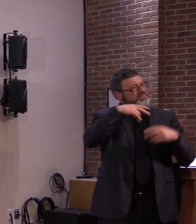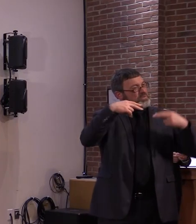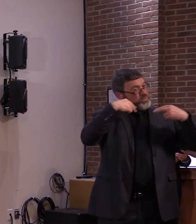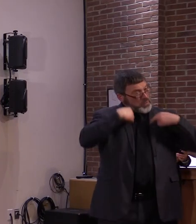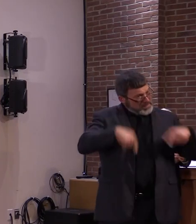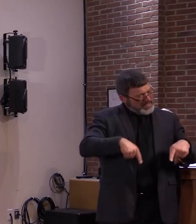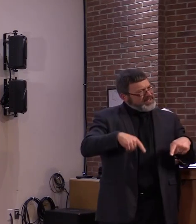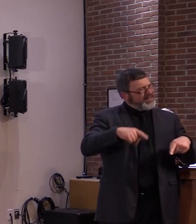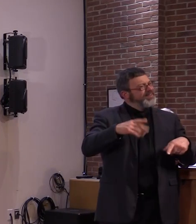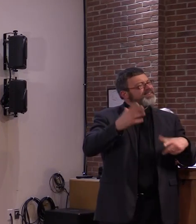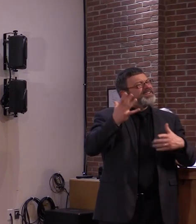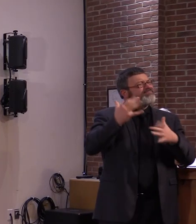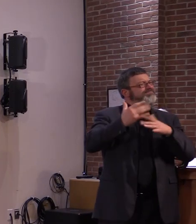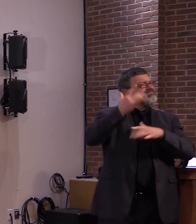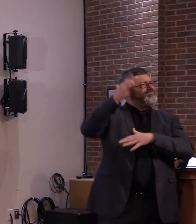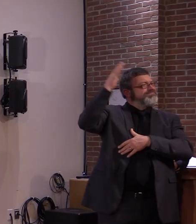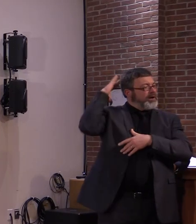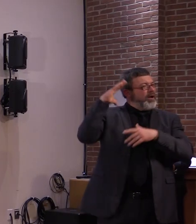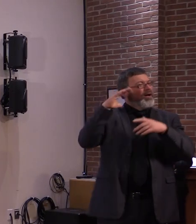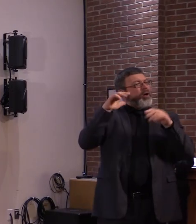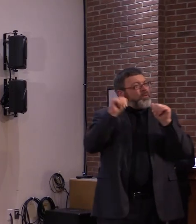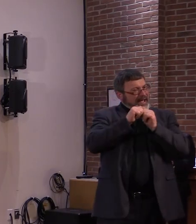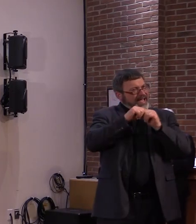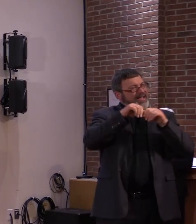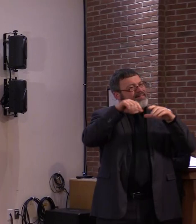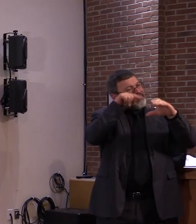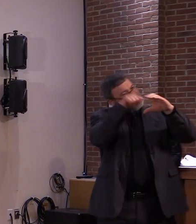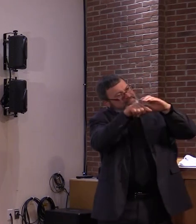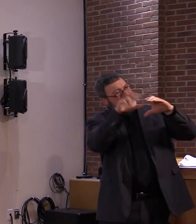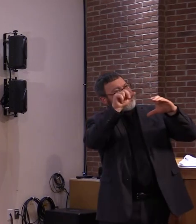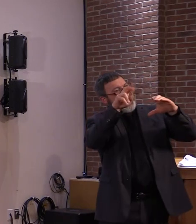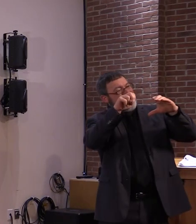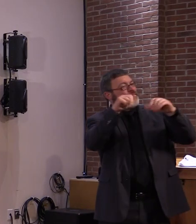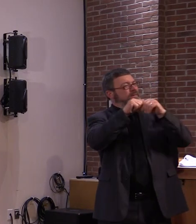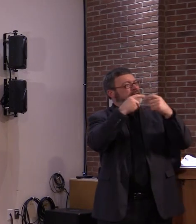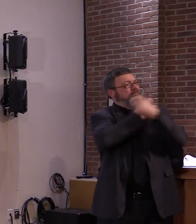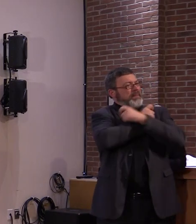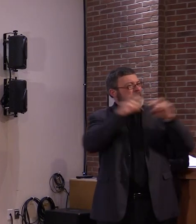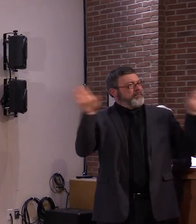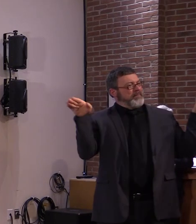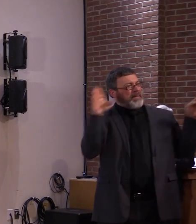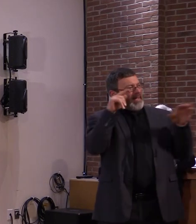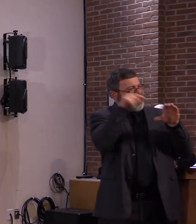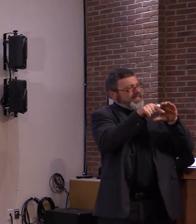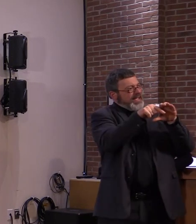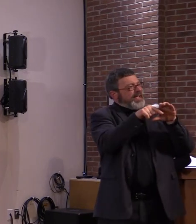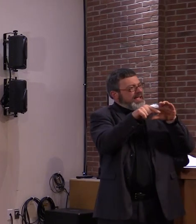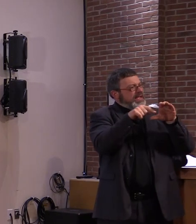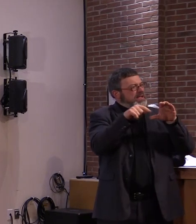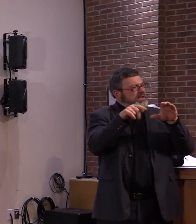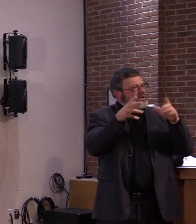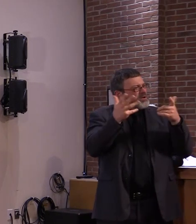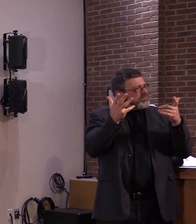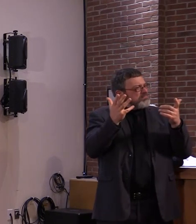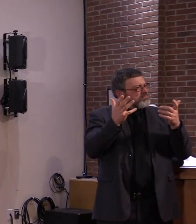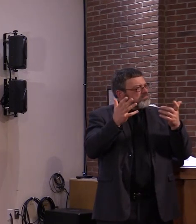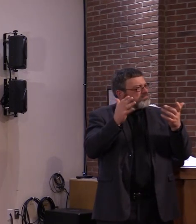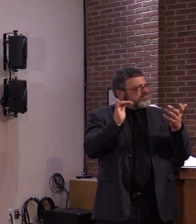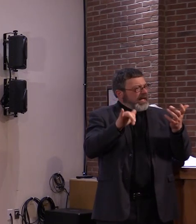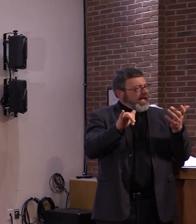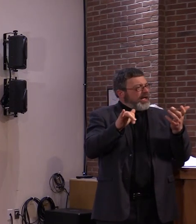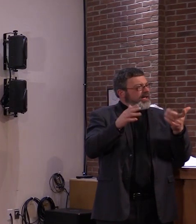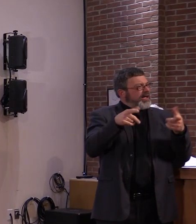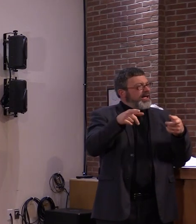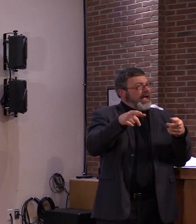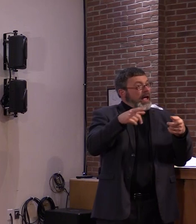and especially when we have people who've escaped from communist China saying that they can identify the cut marks on the